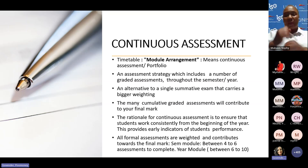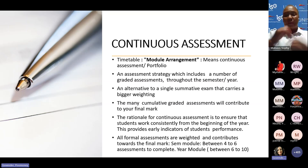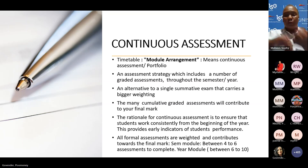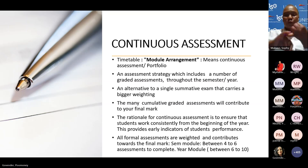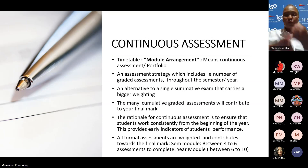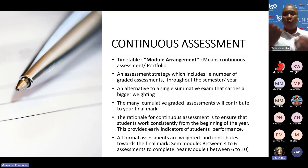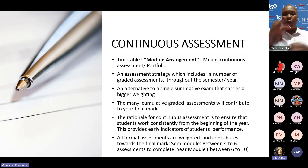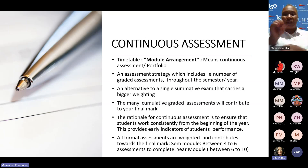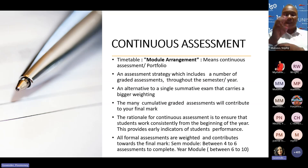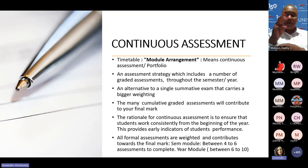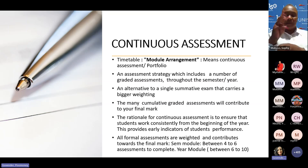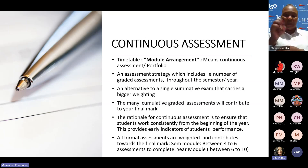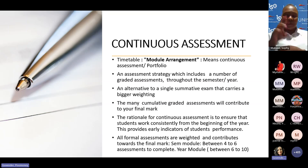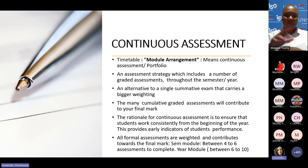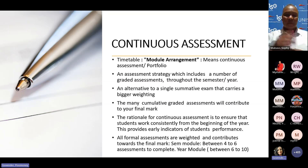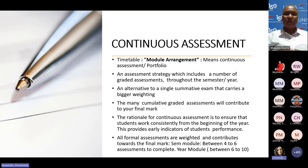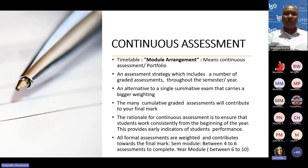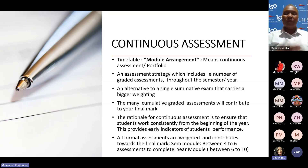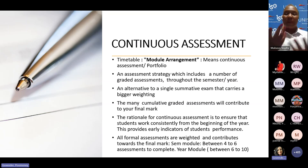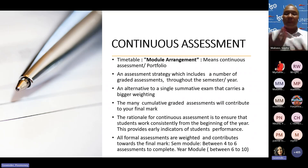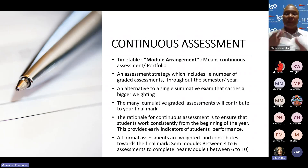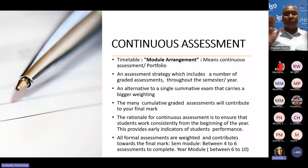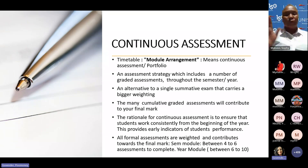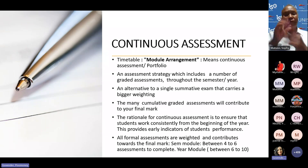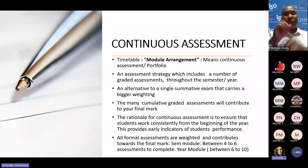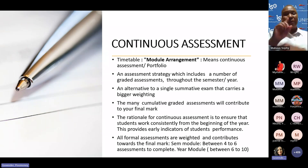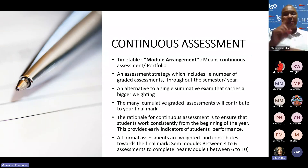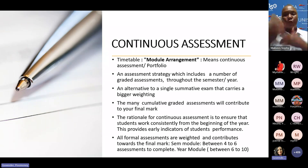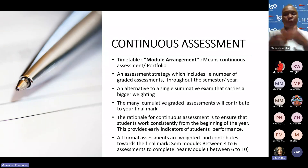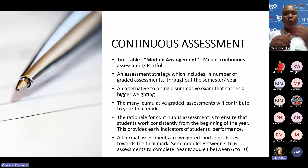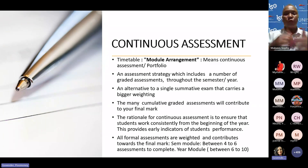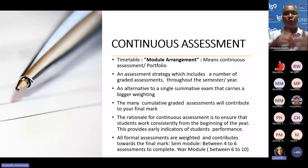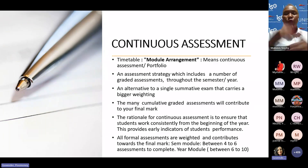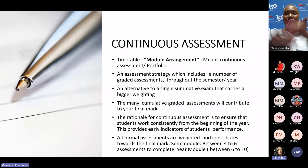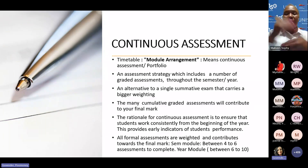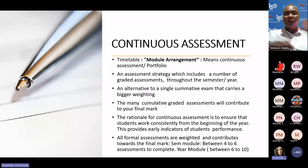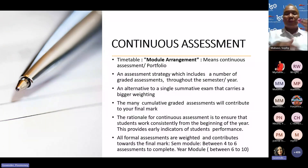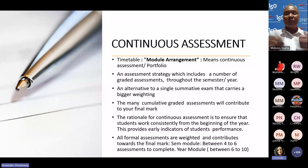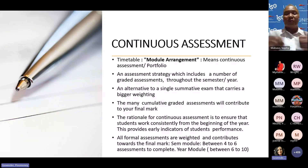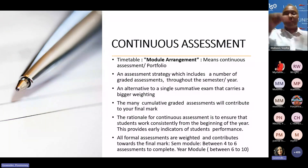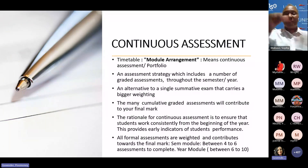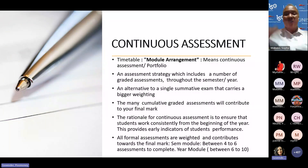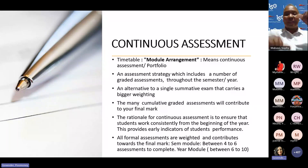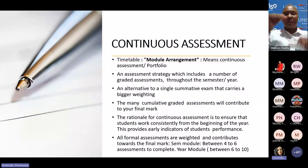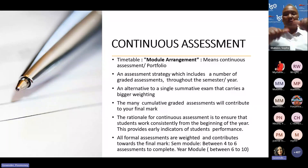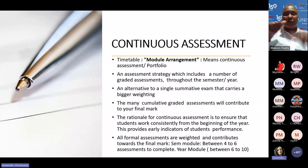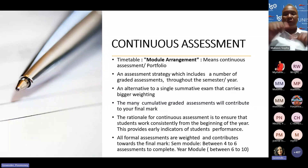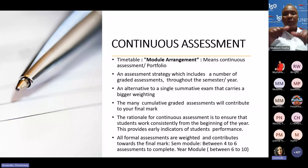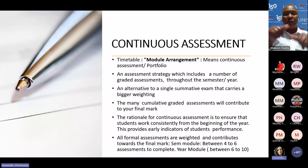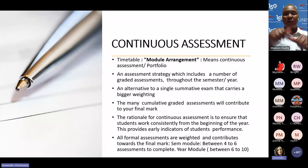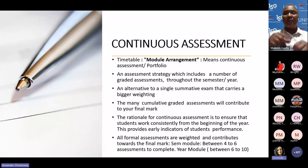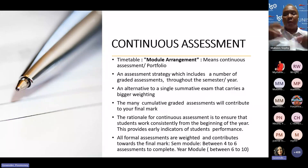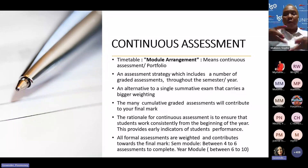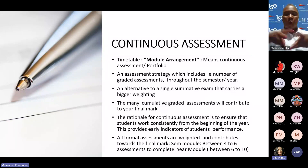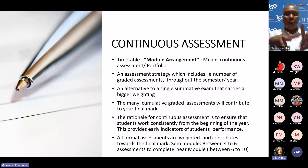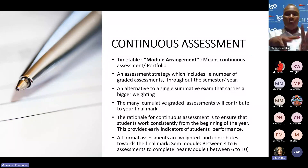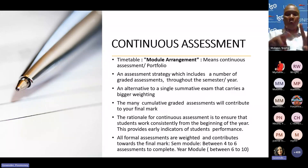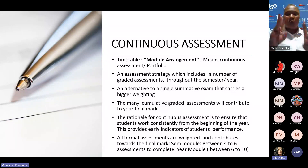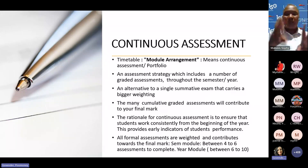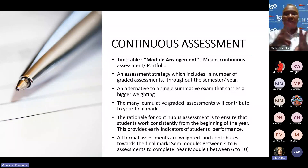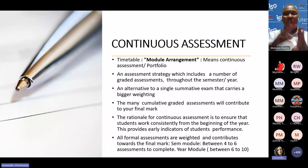And the approach is called continuous assessment because it's an alternative to a single